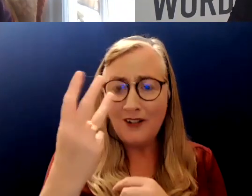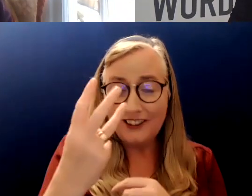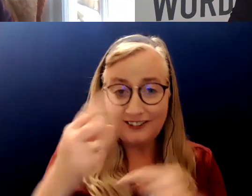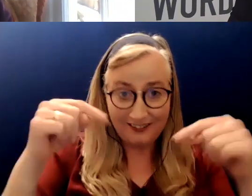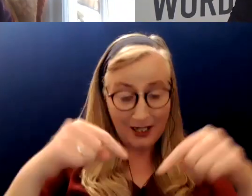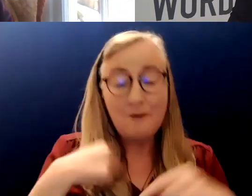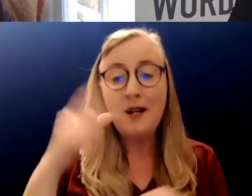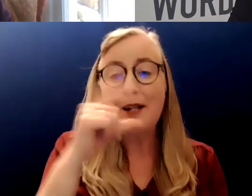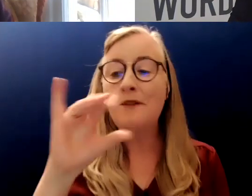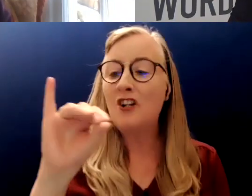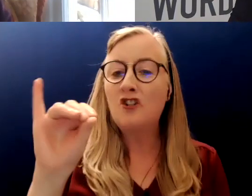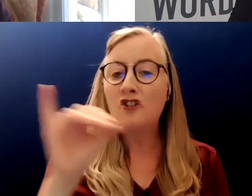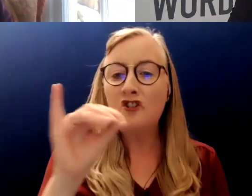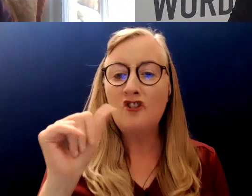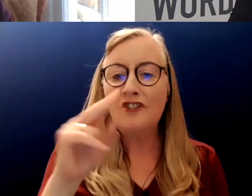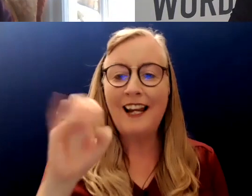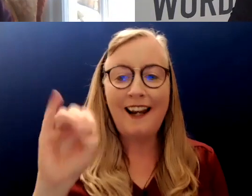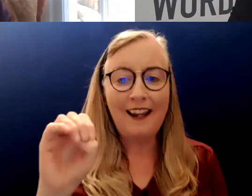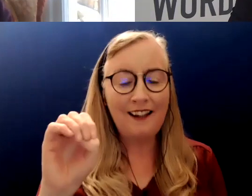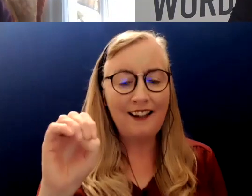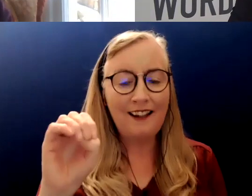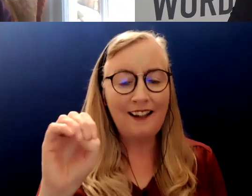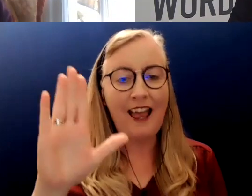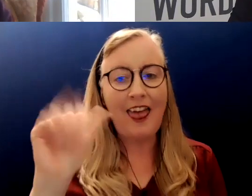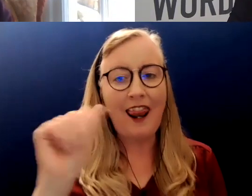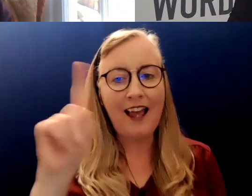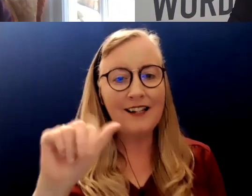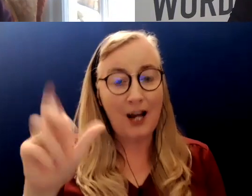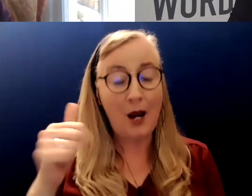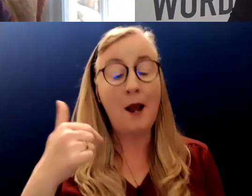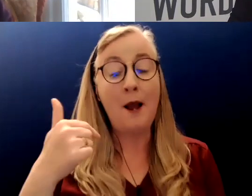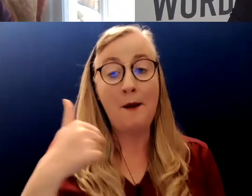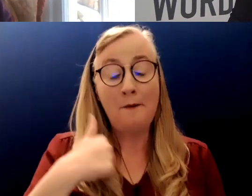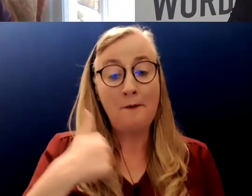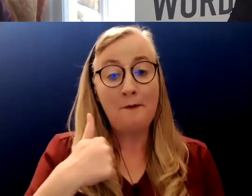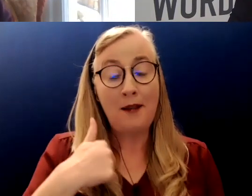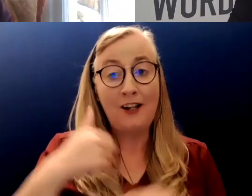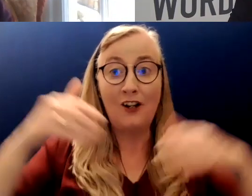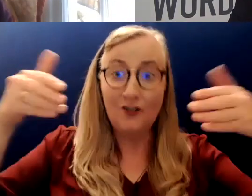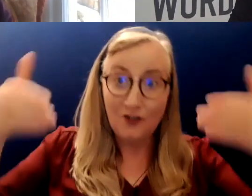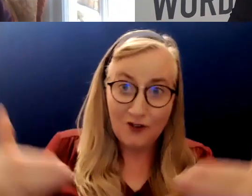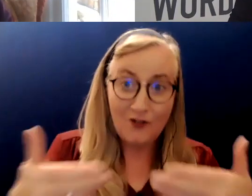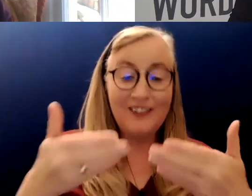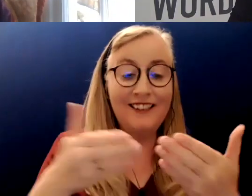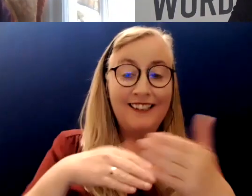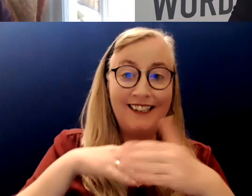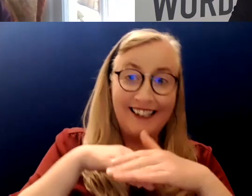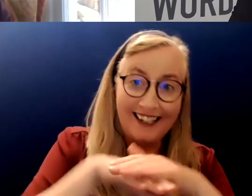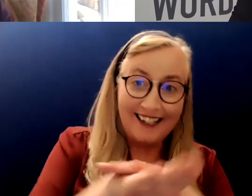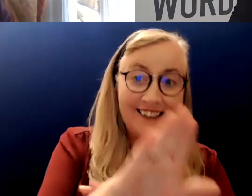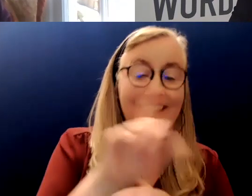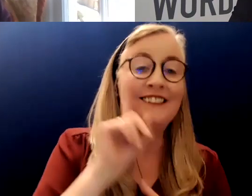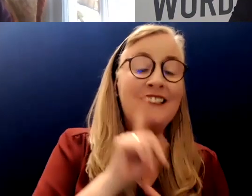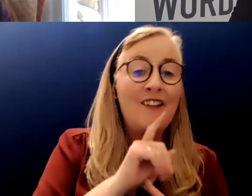is Janie Lazar, and my entry, if you like, into the deaf and Coda worlds,